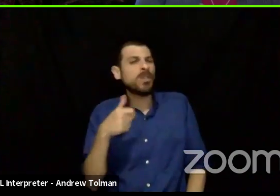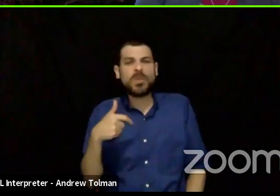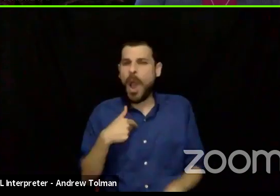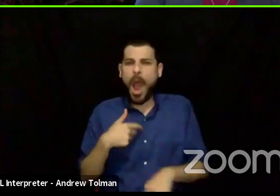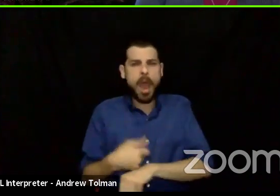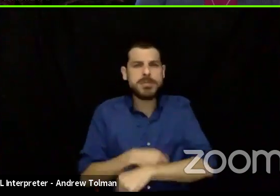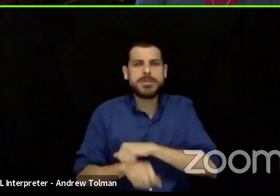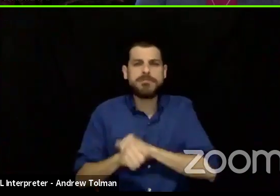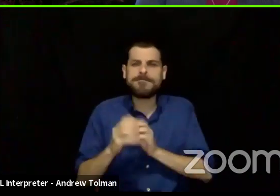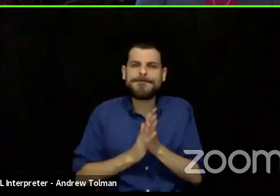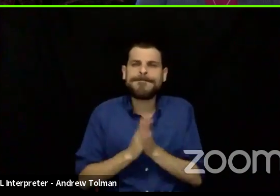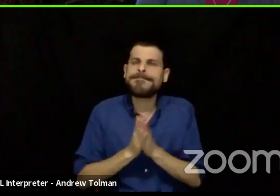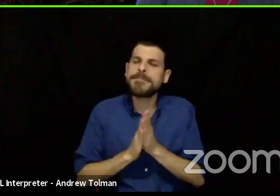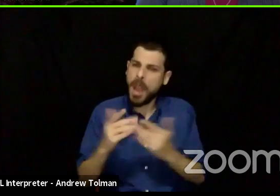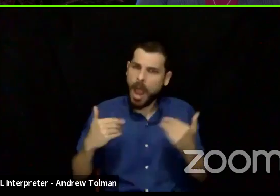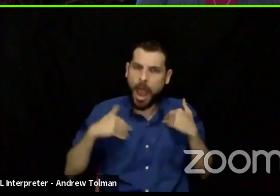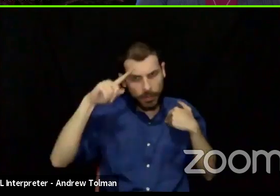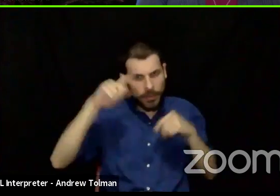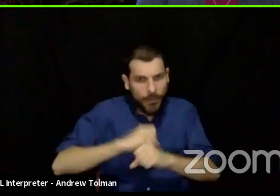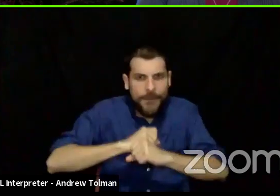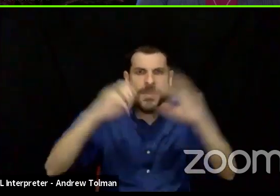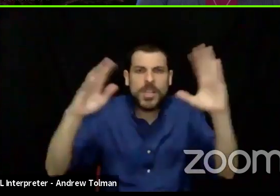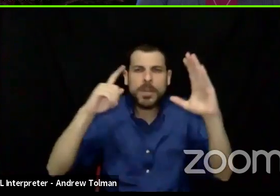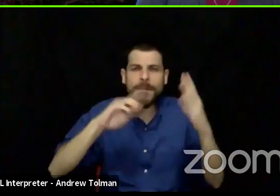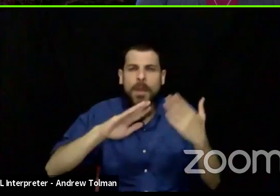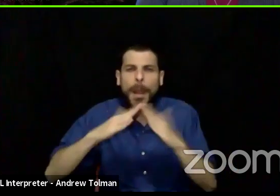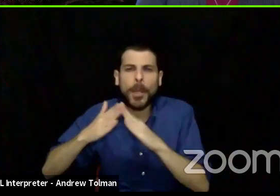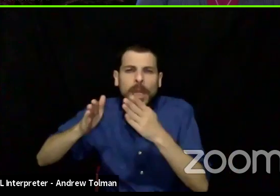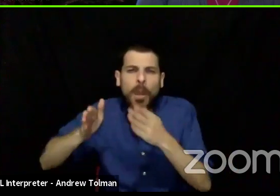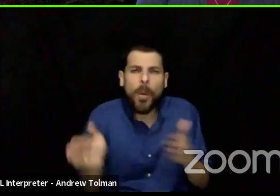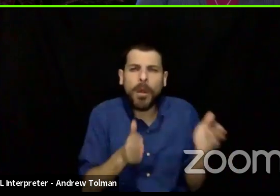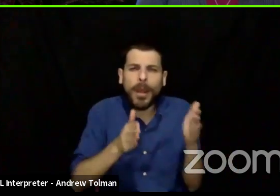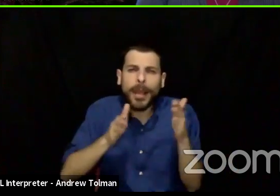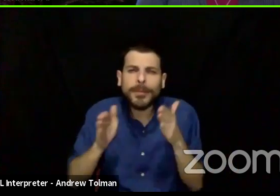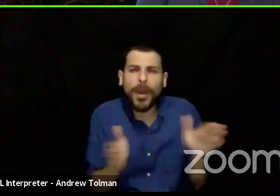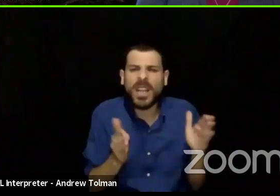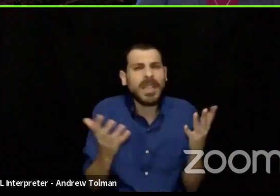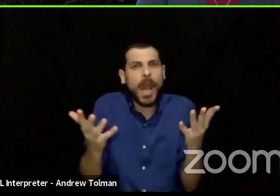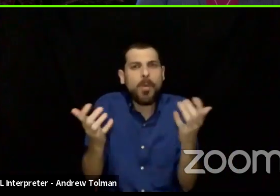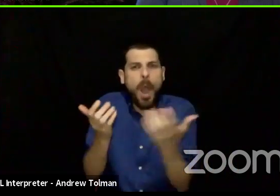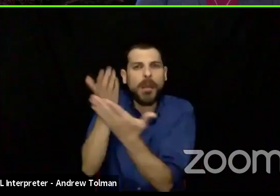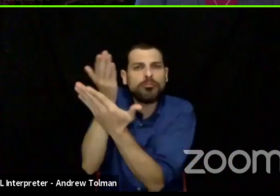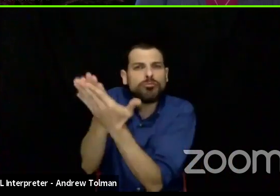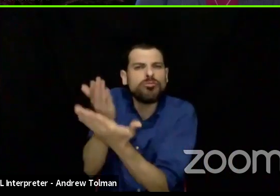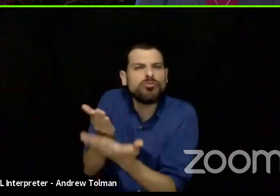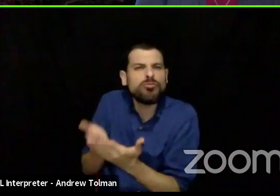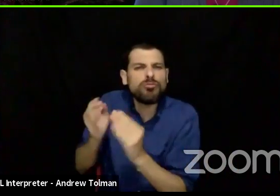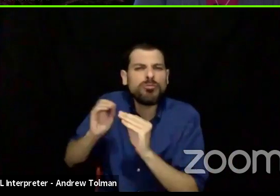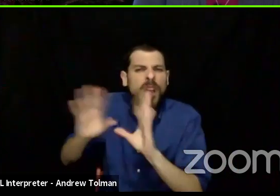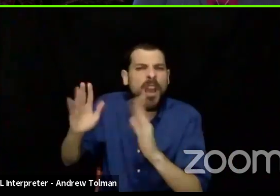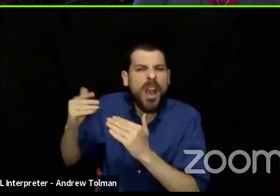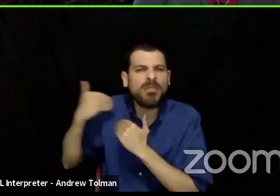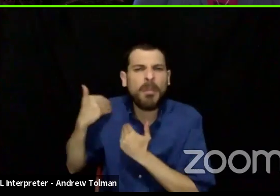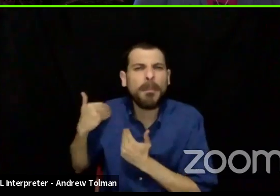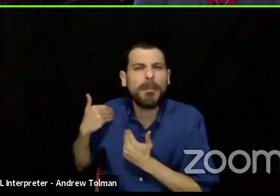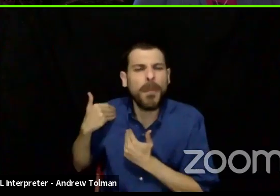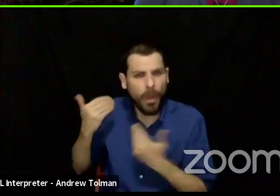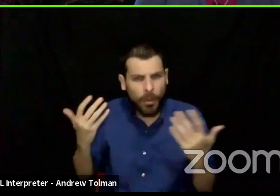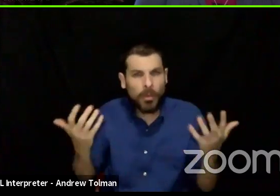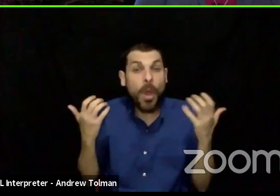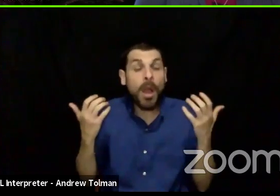community organizer and as somebody seeking accountability, what I was up against politically, because this